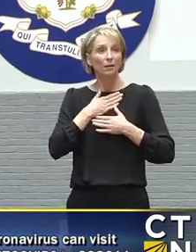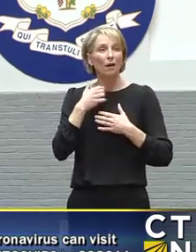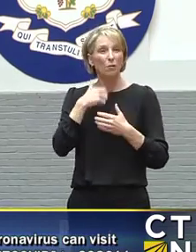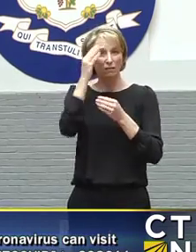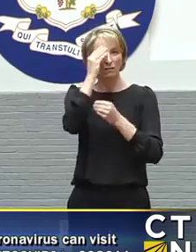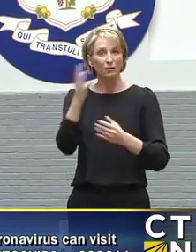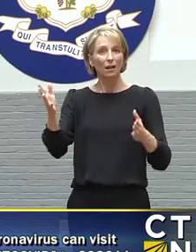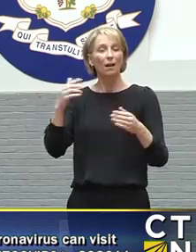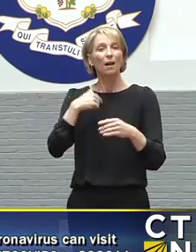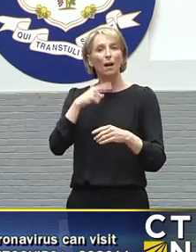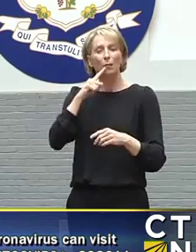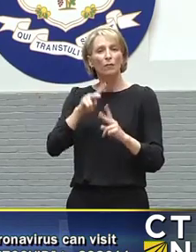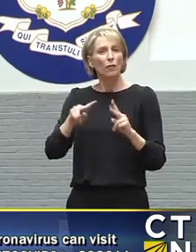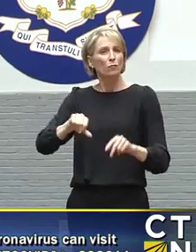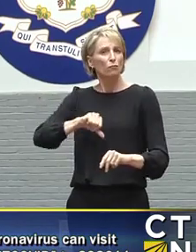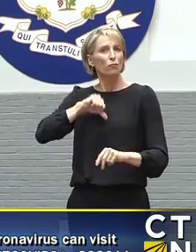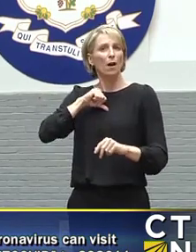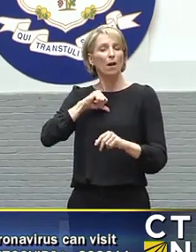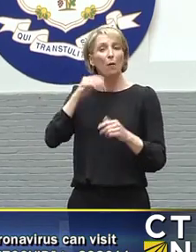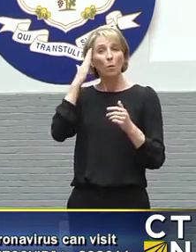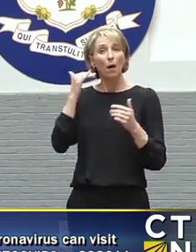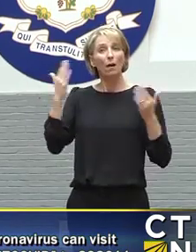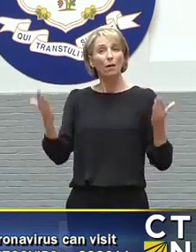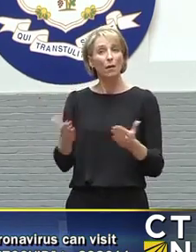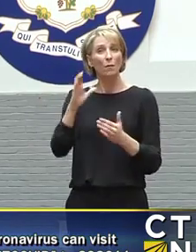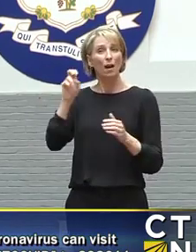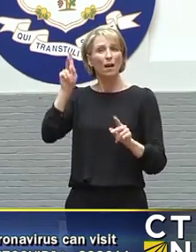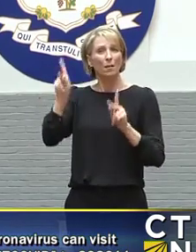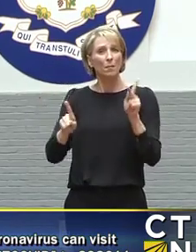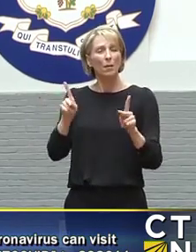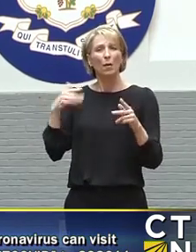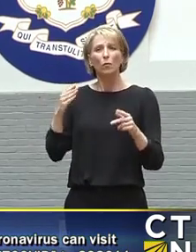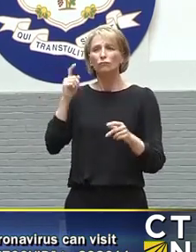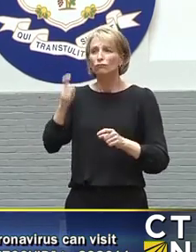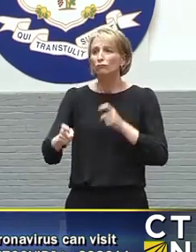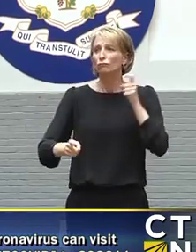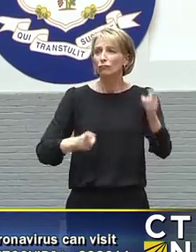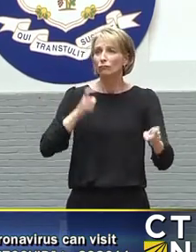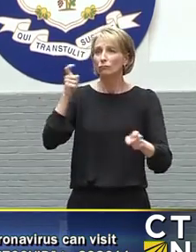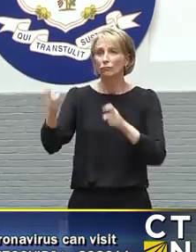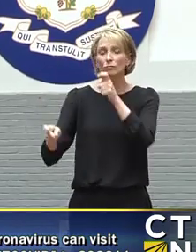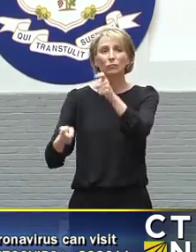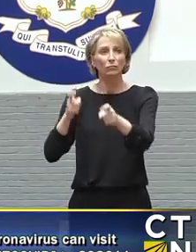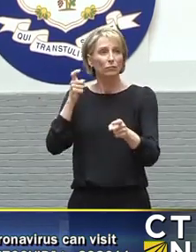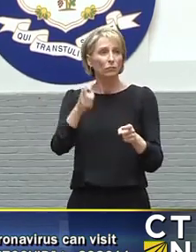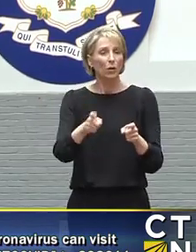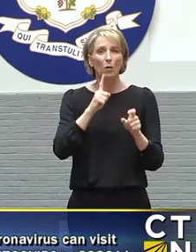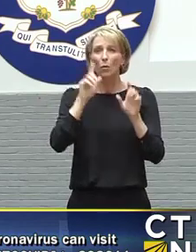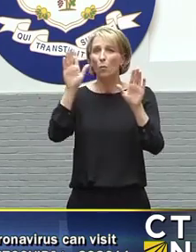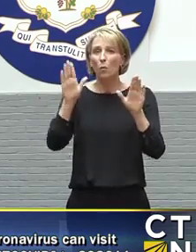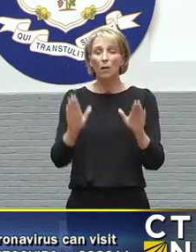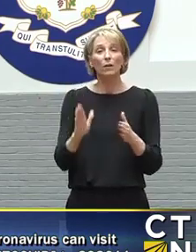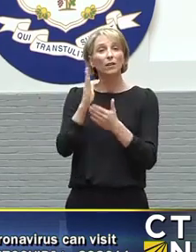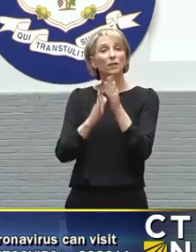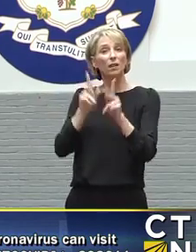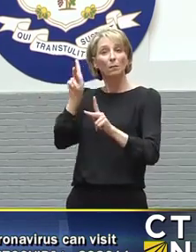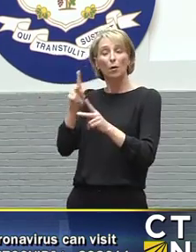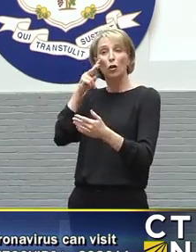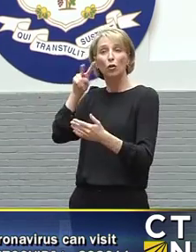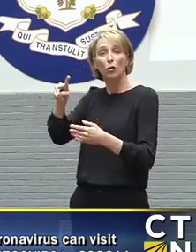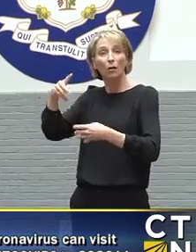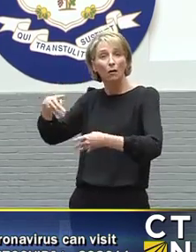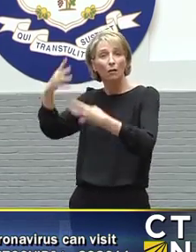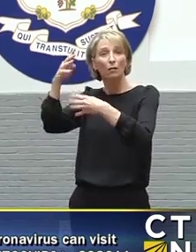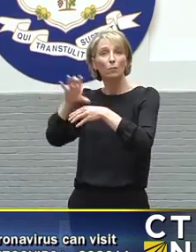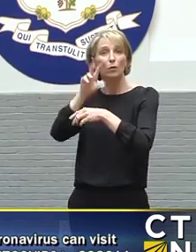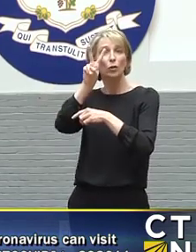proud of the generosity of the people of Connecticut stepping up in so many different ways. They go to 211.org and find